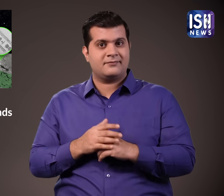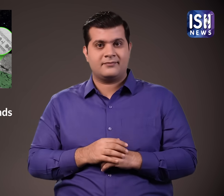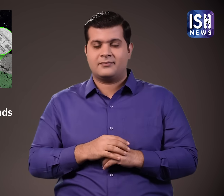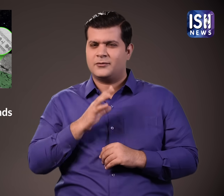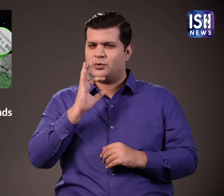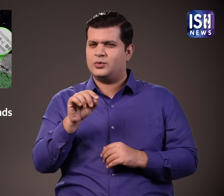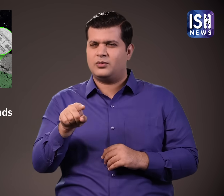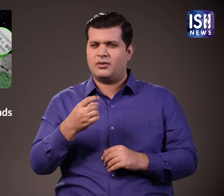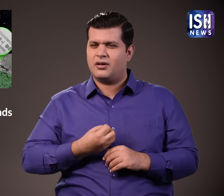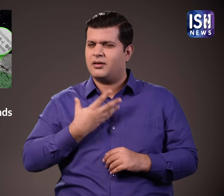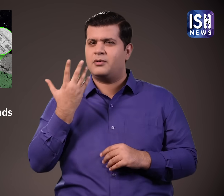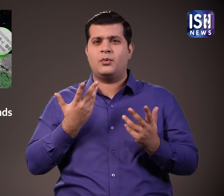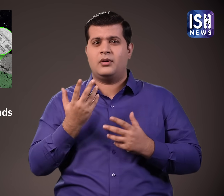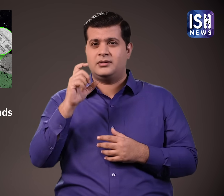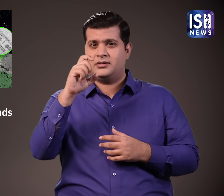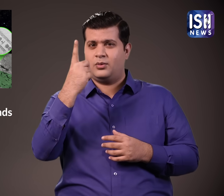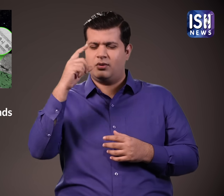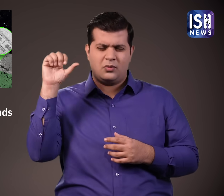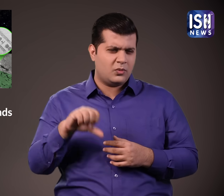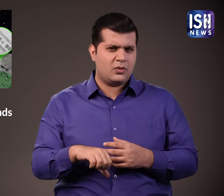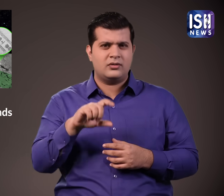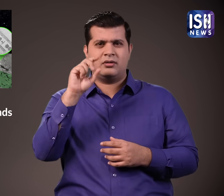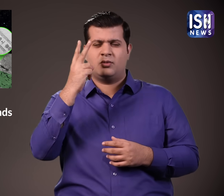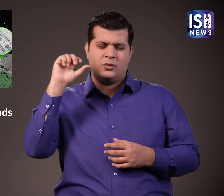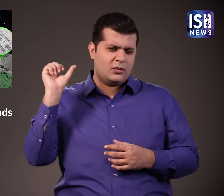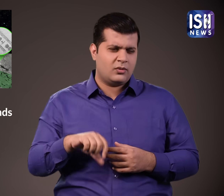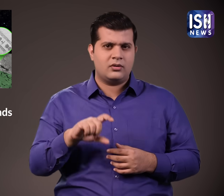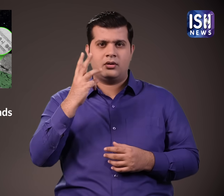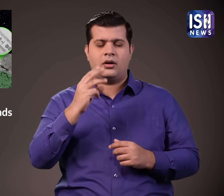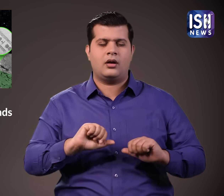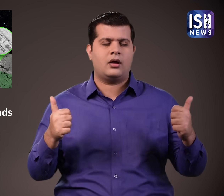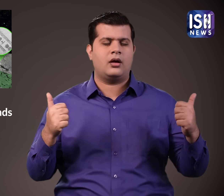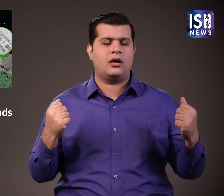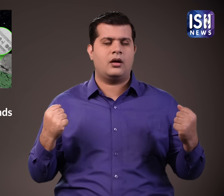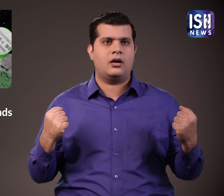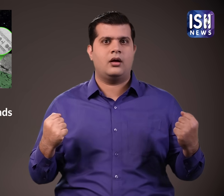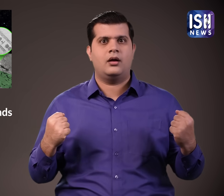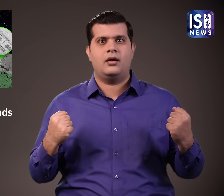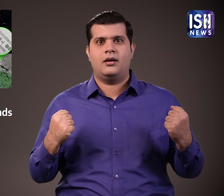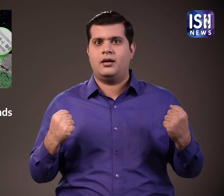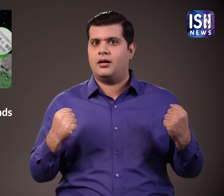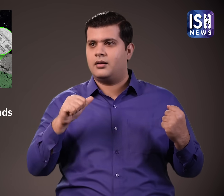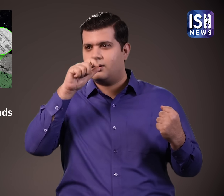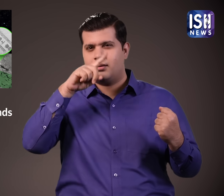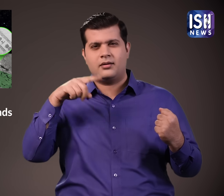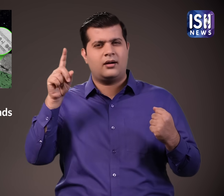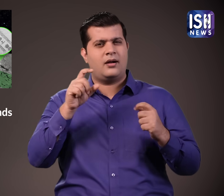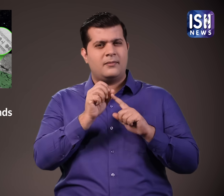This truly is a jubilant occasion. After the failures of the Chandrayaan missions, India has finally succeeded. Even Prime